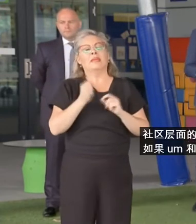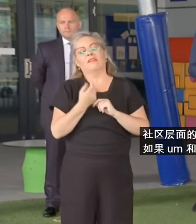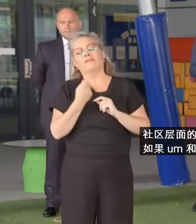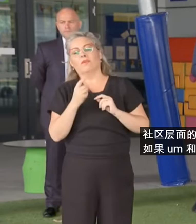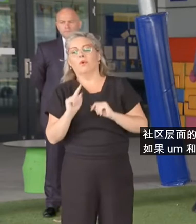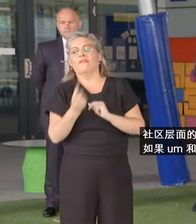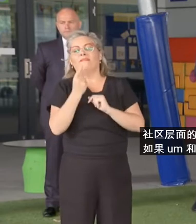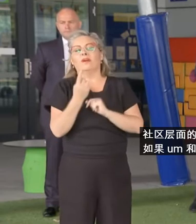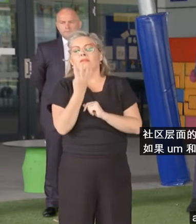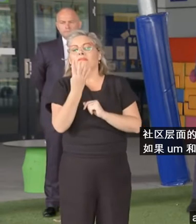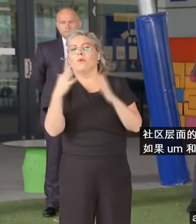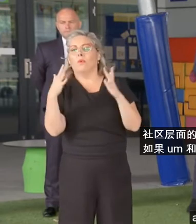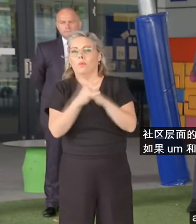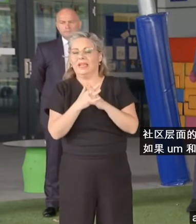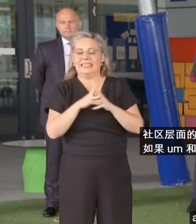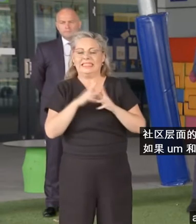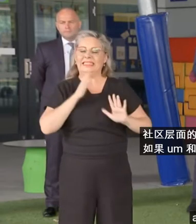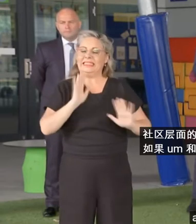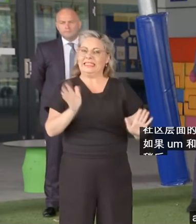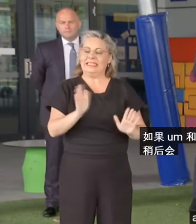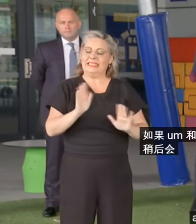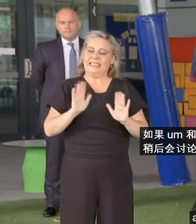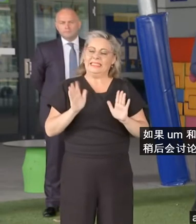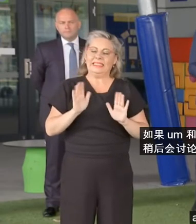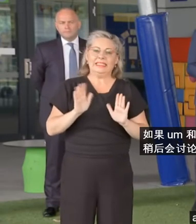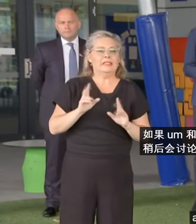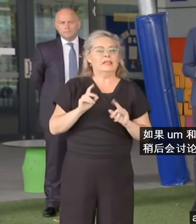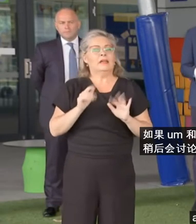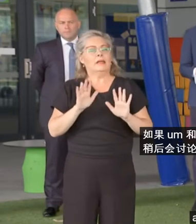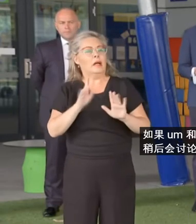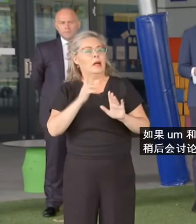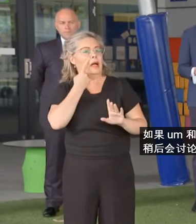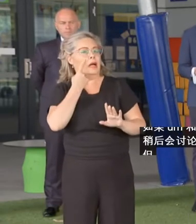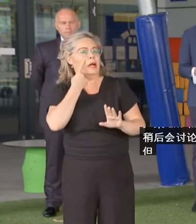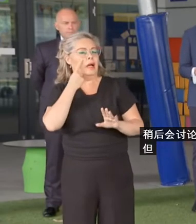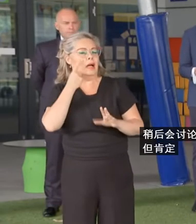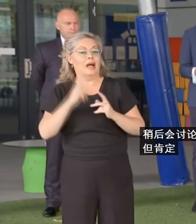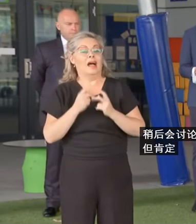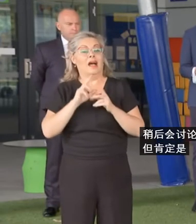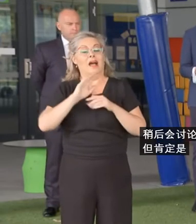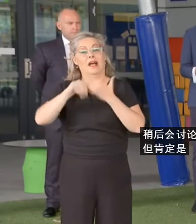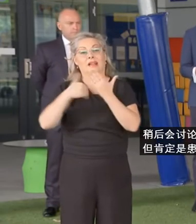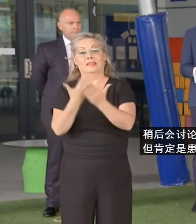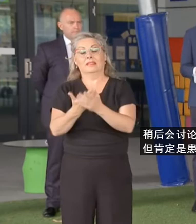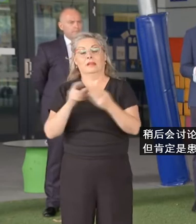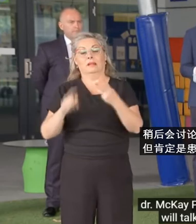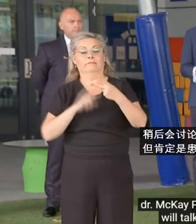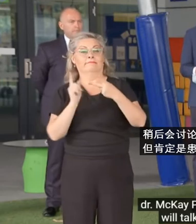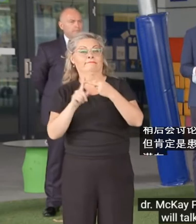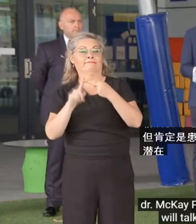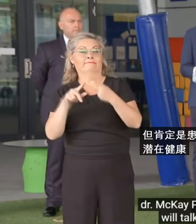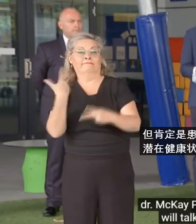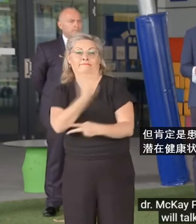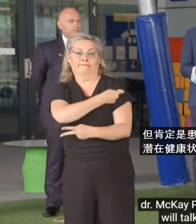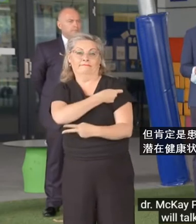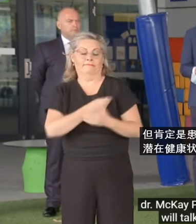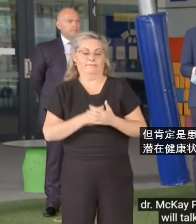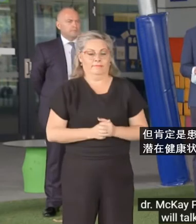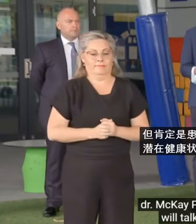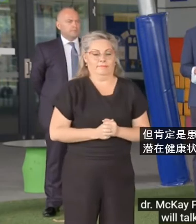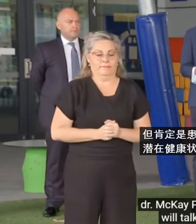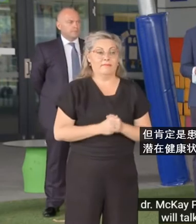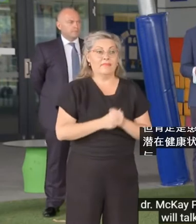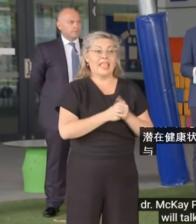Also, if, and Professor Macartney will talk to this later, but certainly children with significant underlying